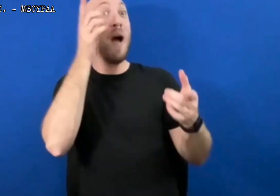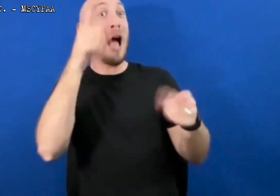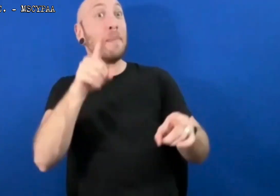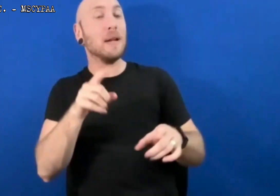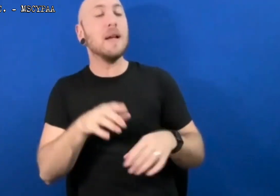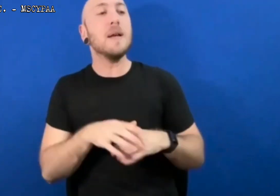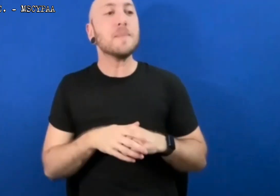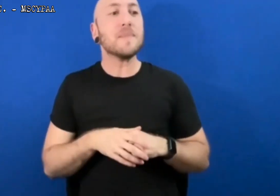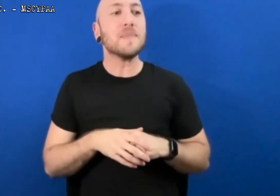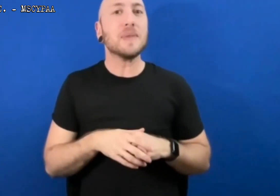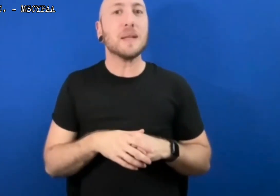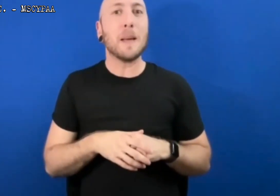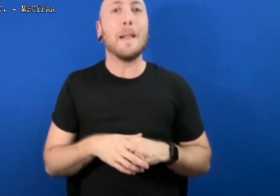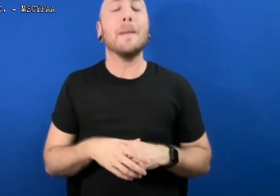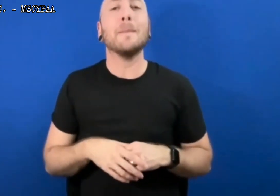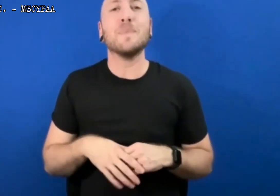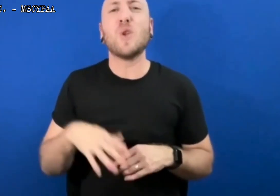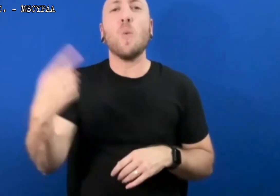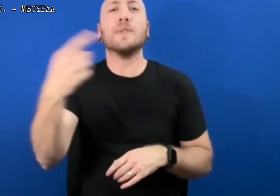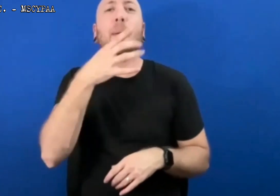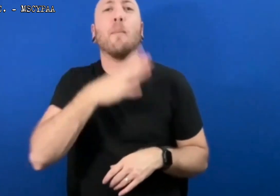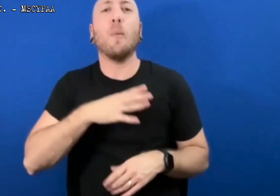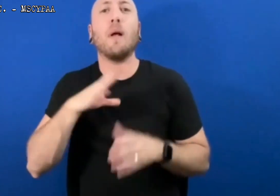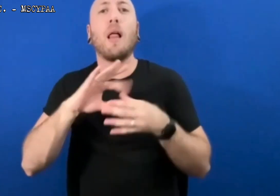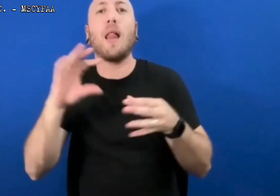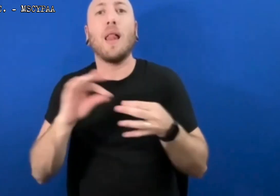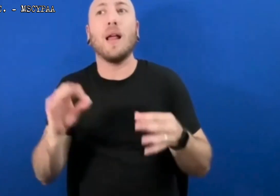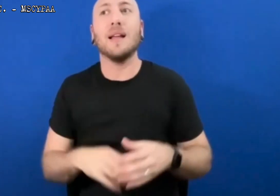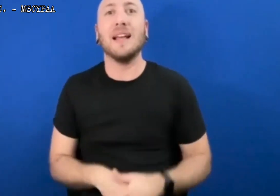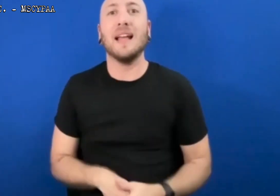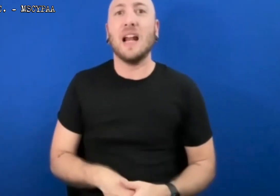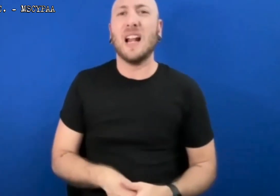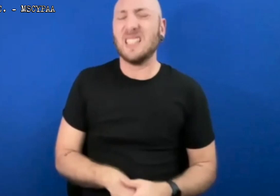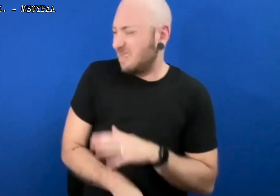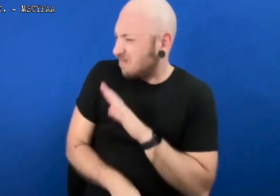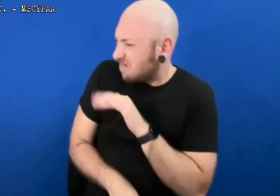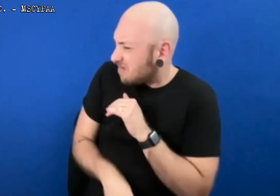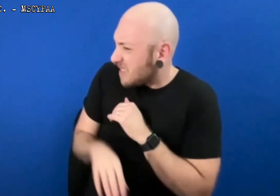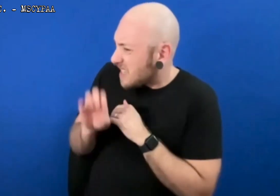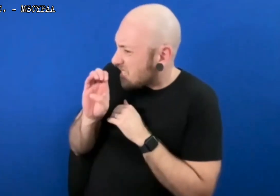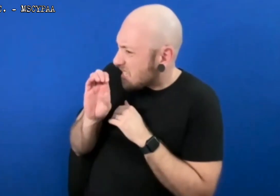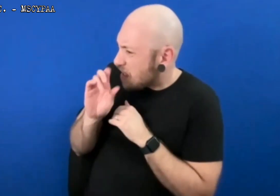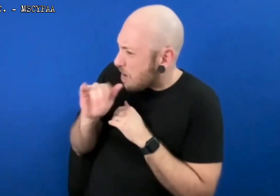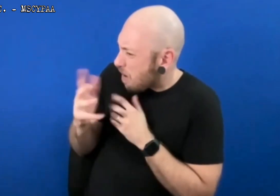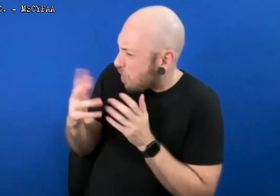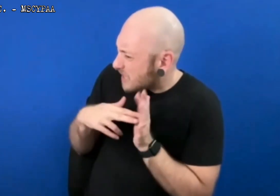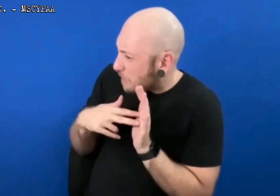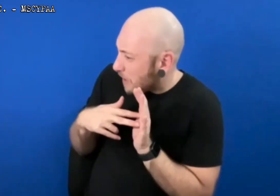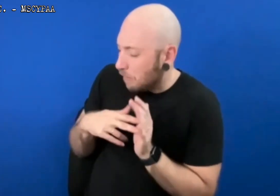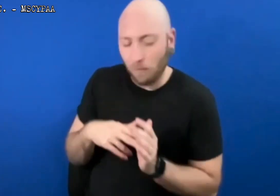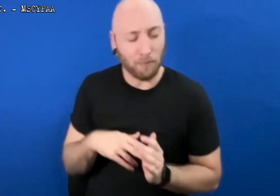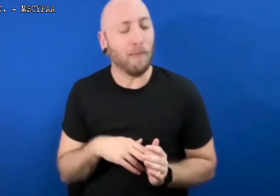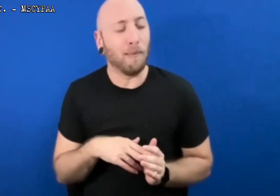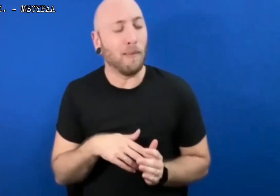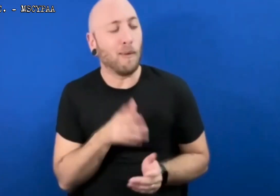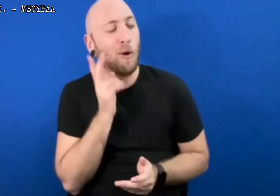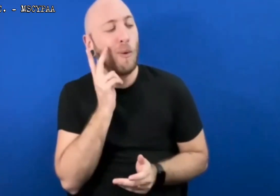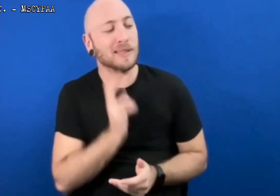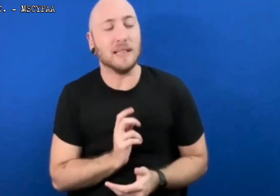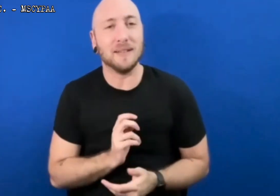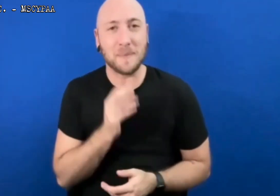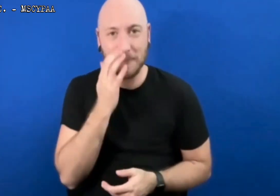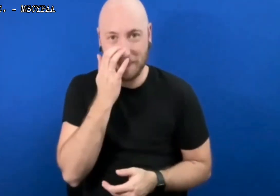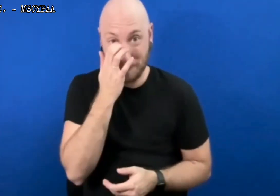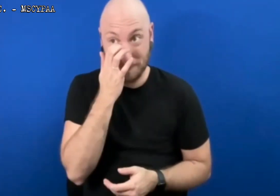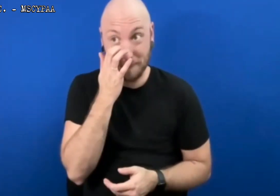like, what's EPA? And she was like, oh, just you wait, you'll see. And it was so funny because she did exactly what